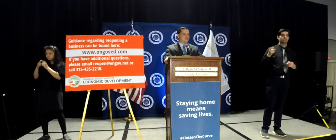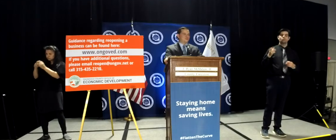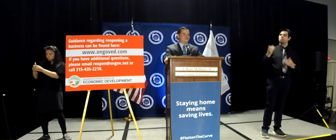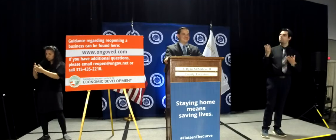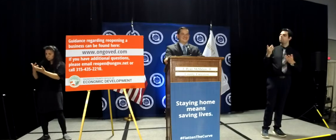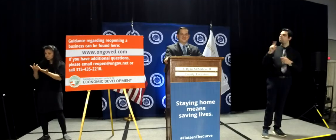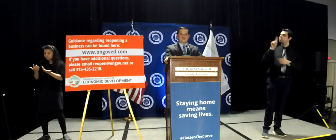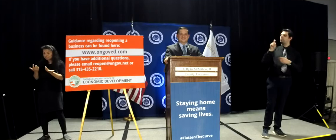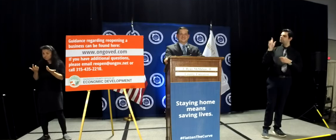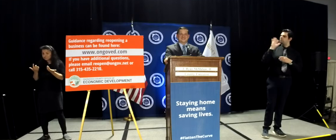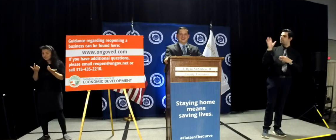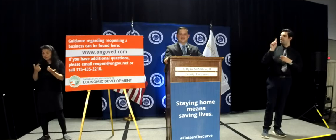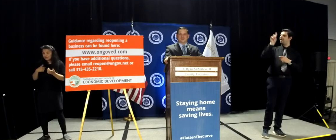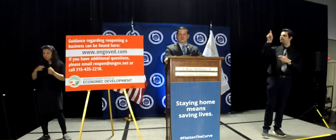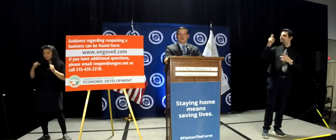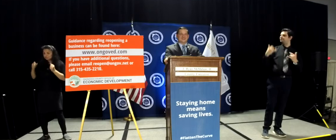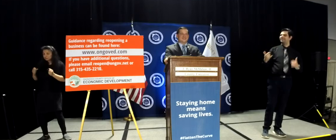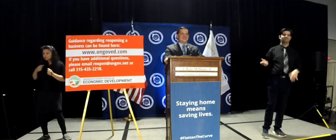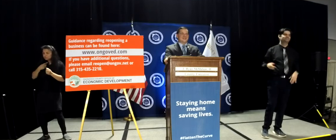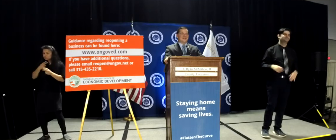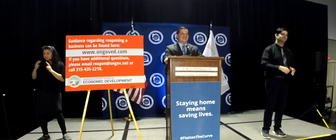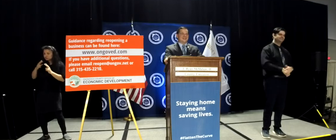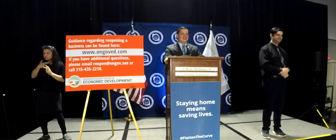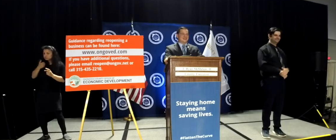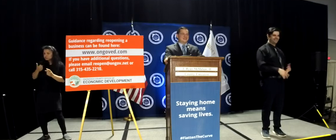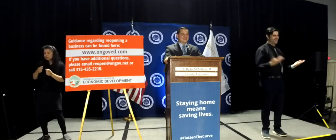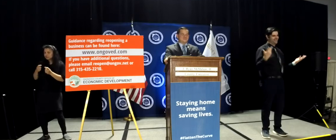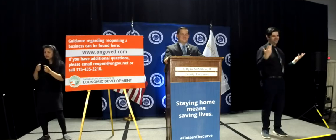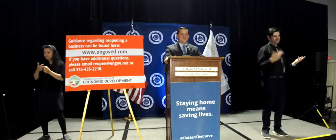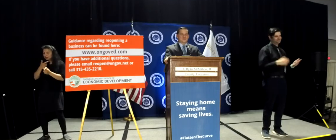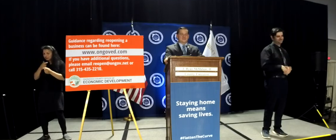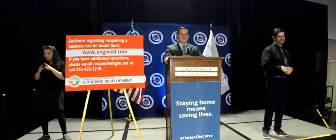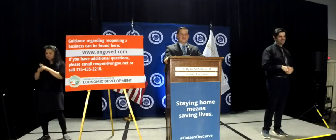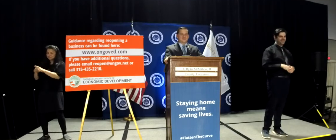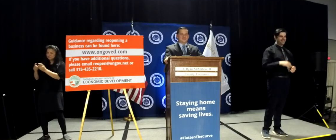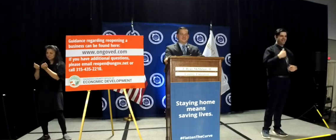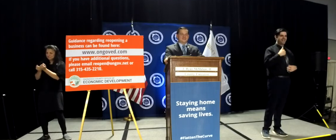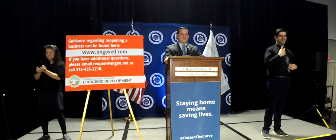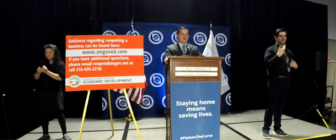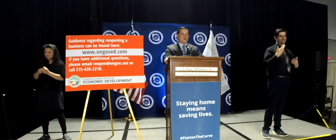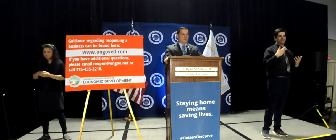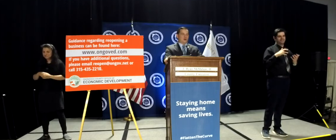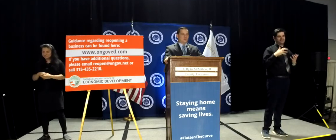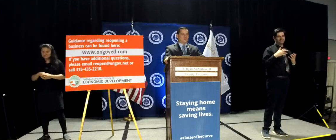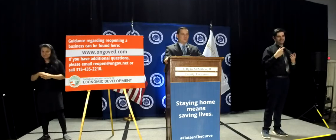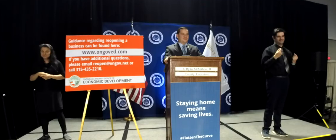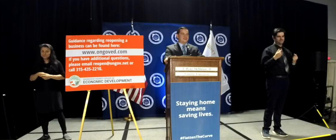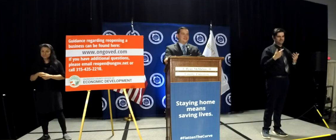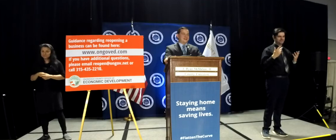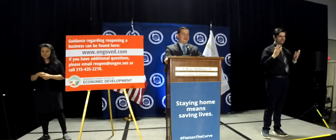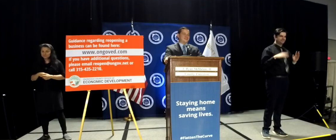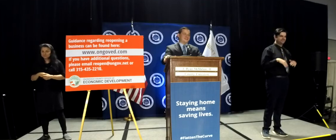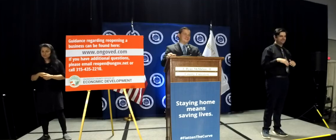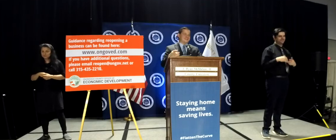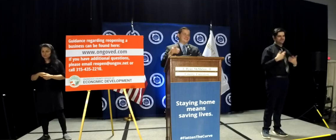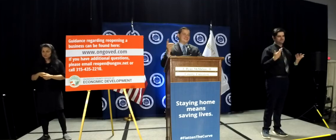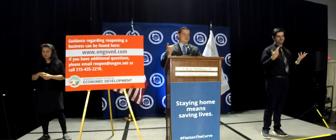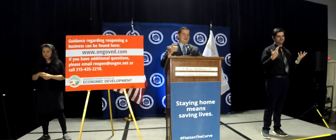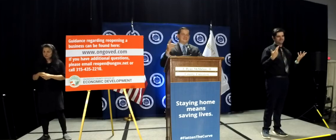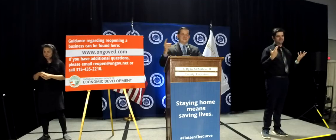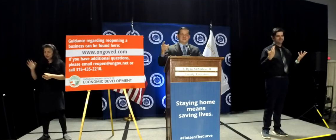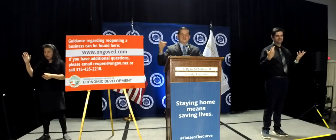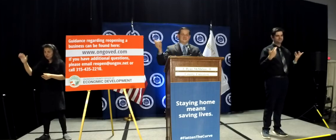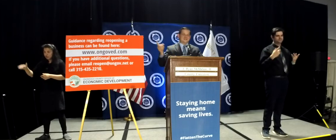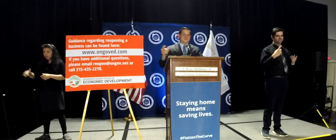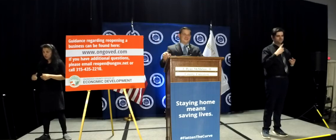talk to him a little, just laugh a little bit. I think it's been a remarkable, and again, look at he